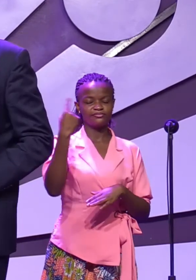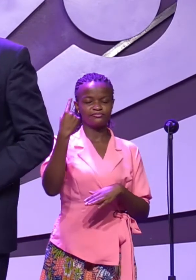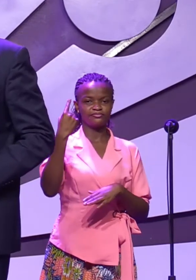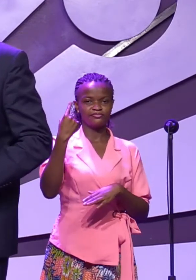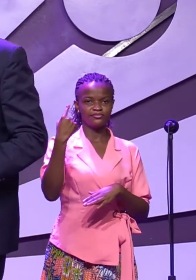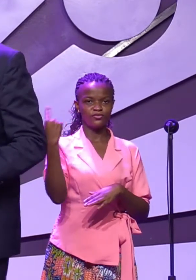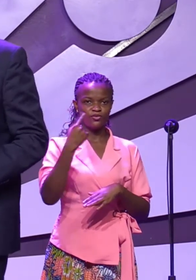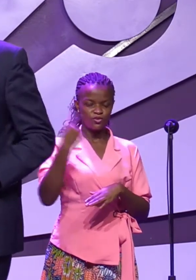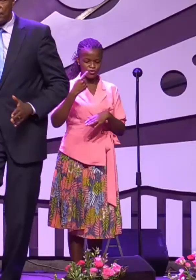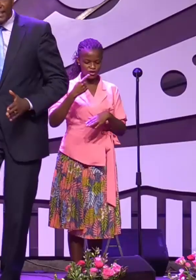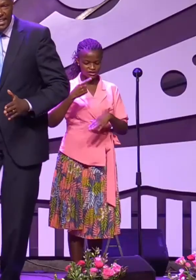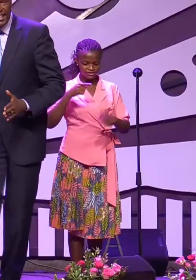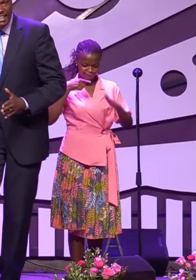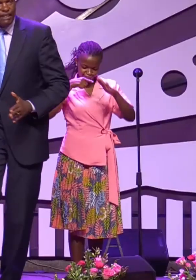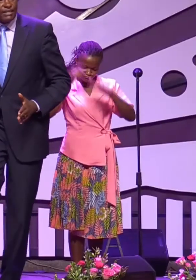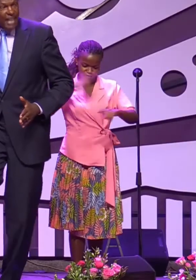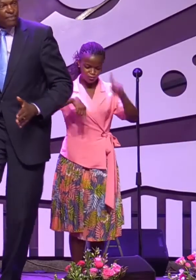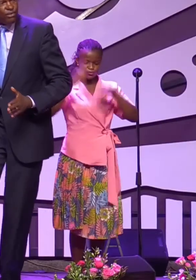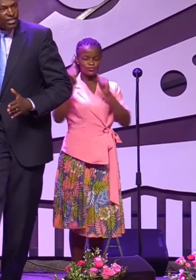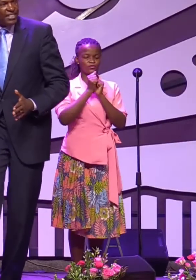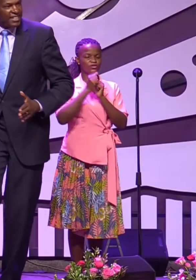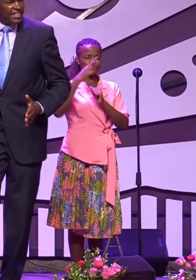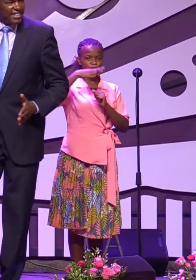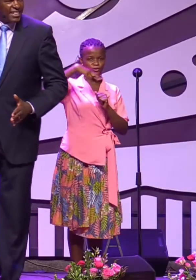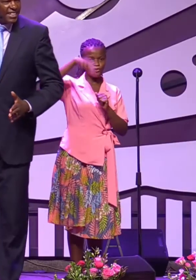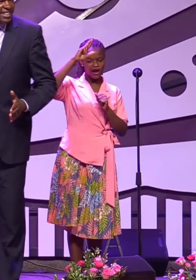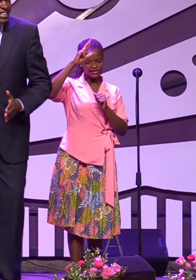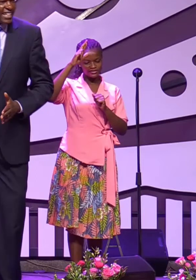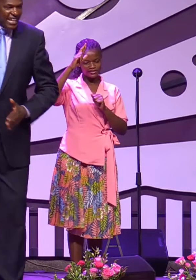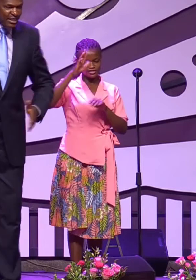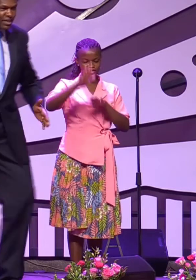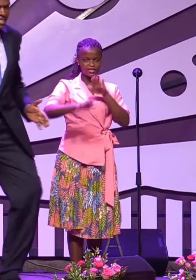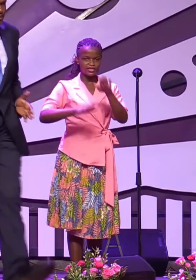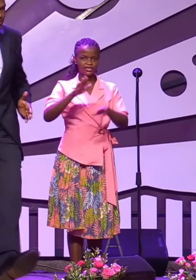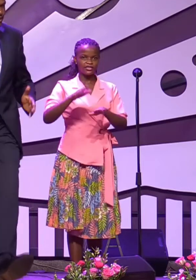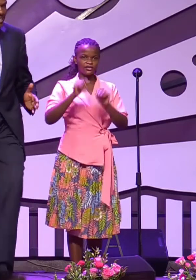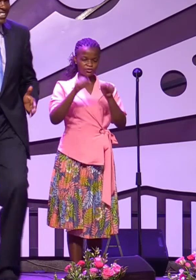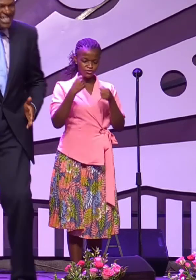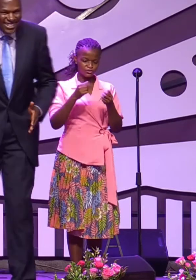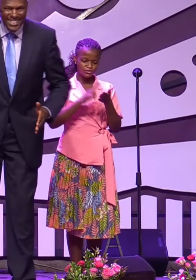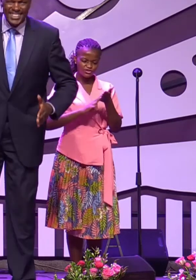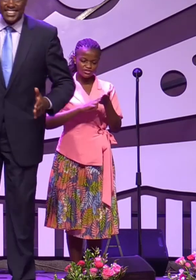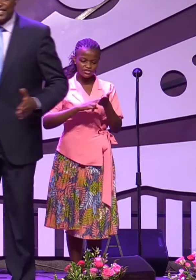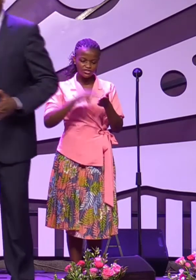Asoba la kuteeba goro with the right foot. He can't use the left foot.